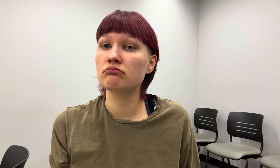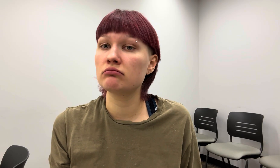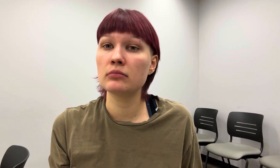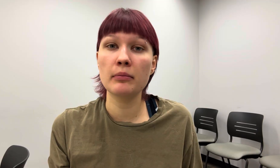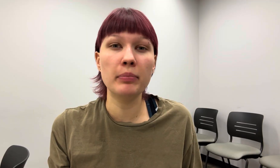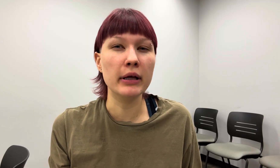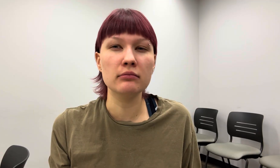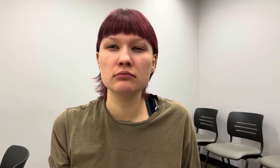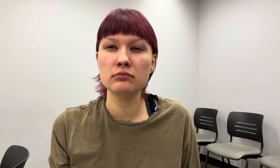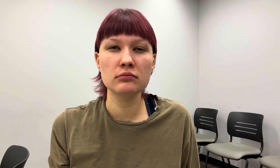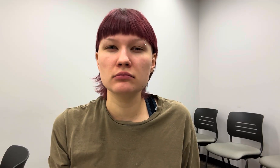but